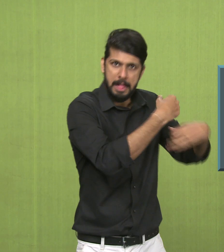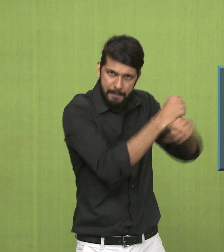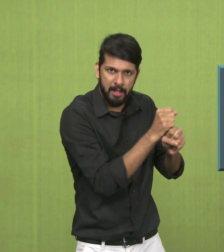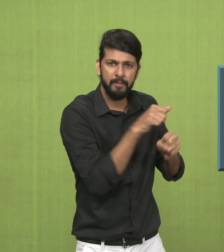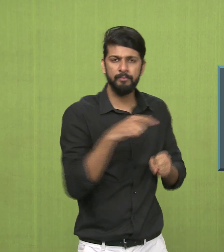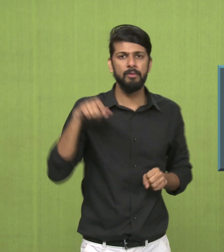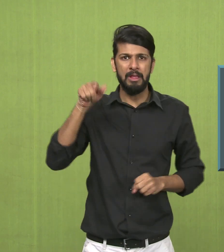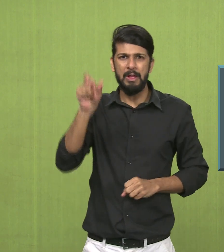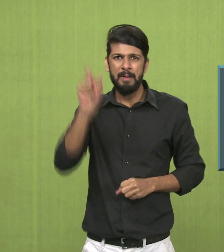Hussain